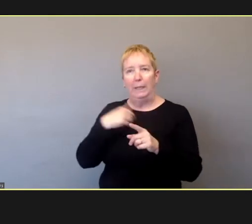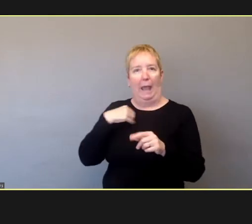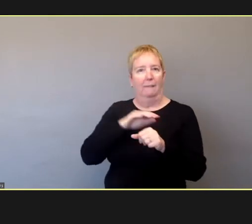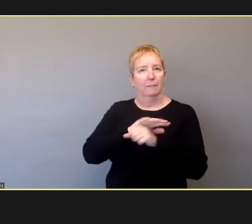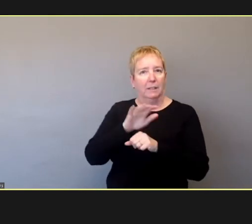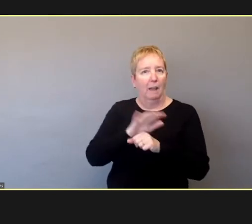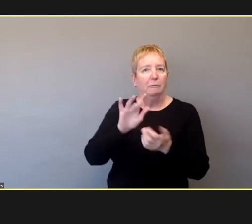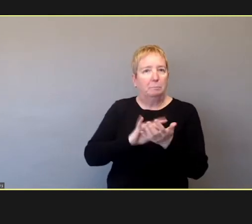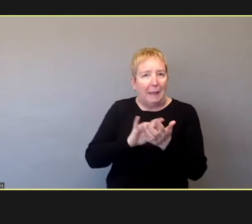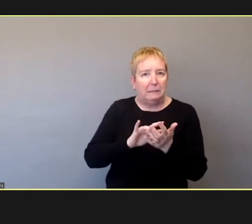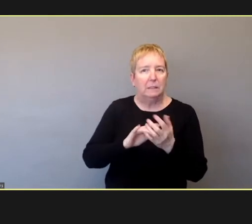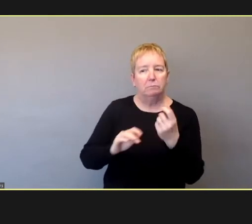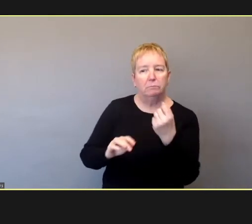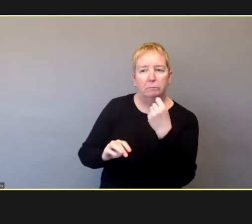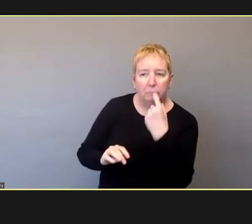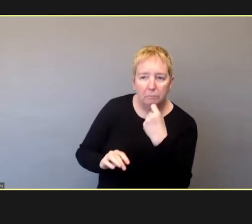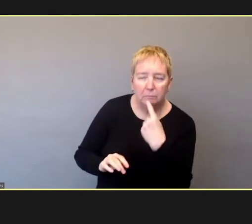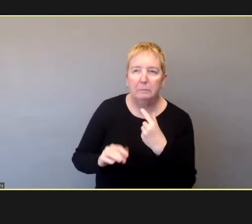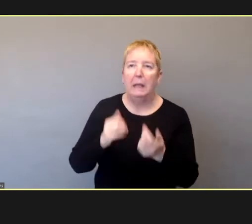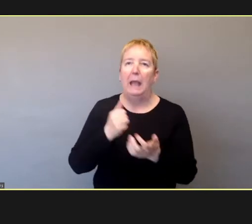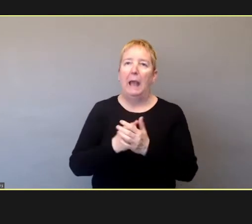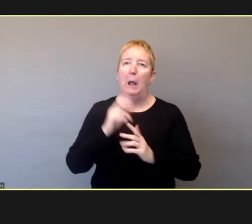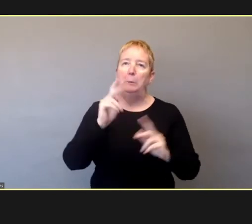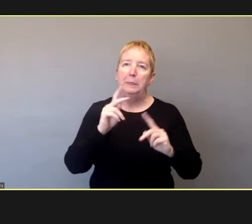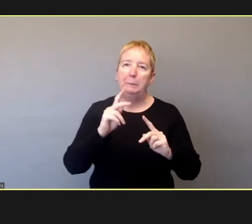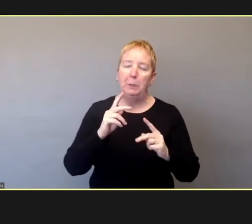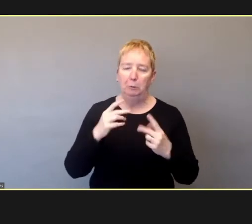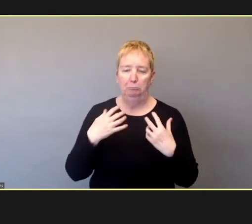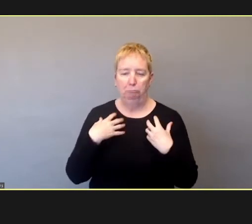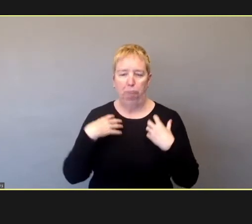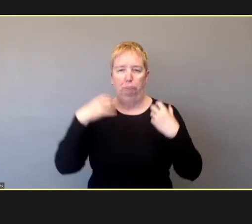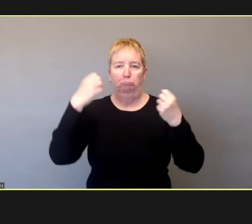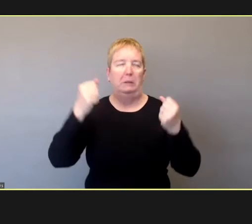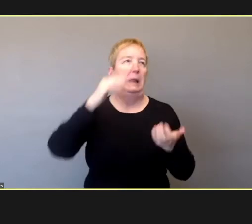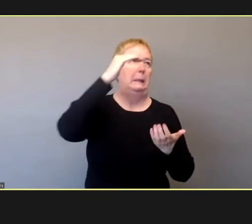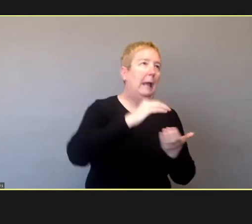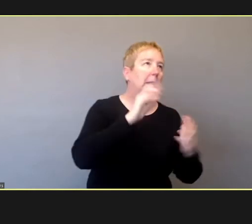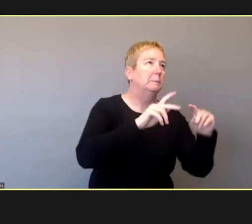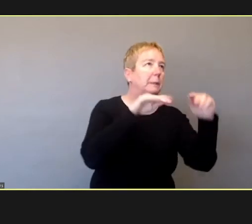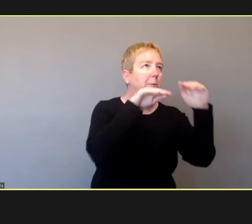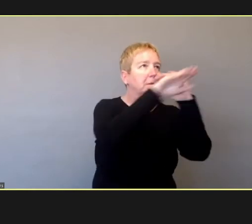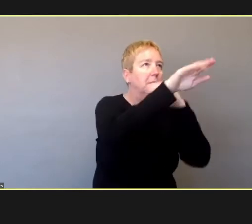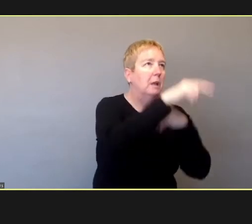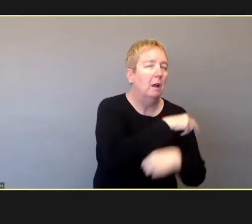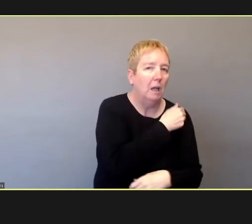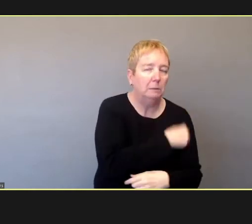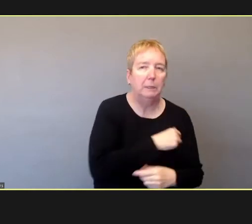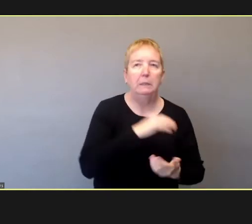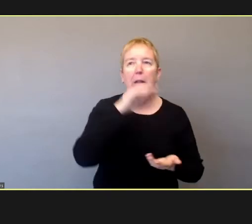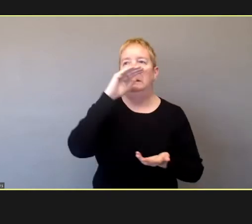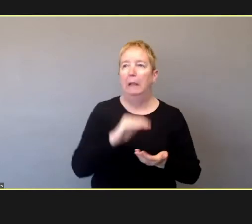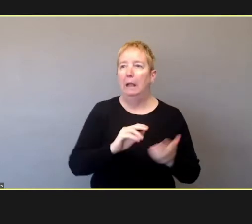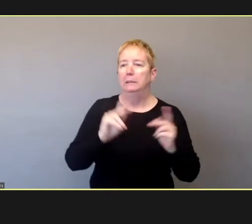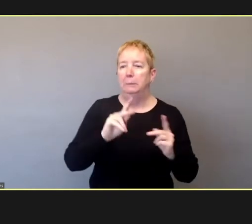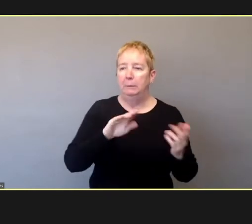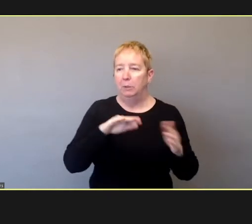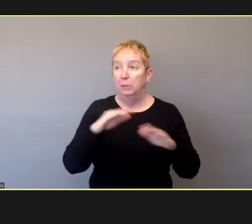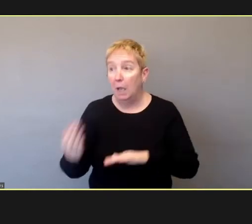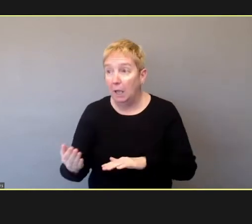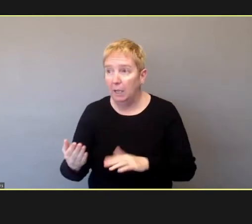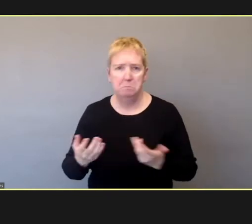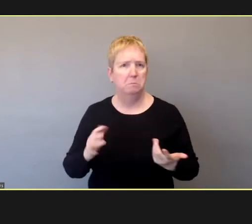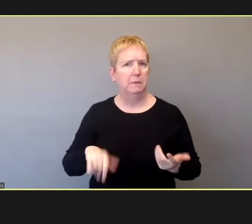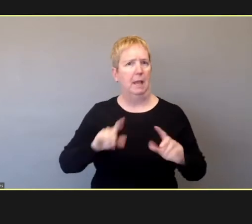of hospitalization and death by 90%, then it's a completely different ballgame, right?